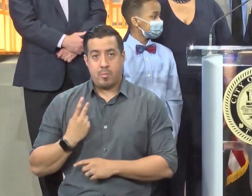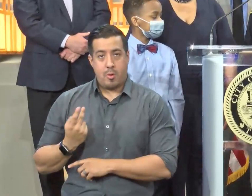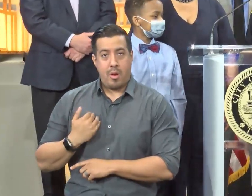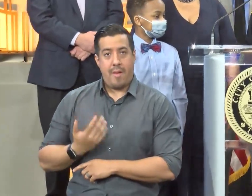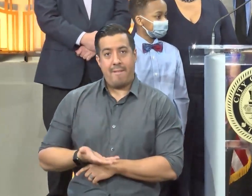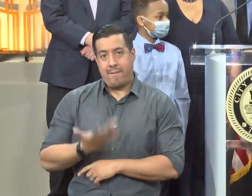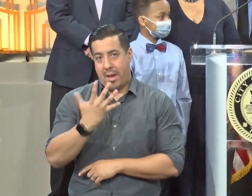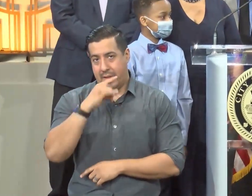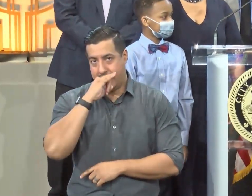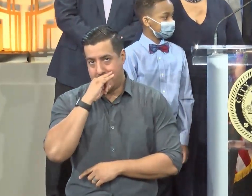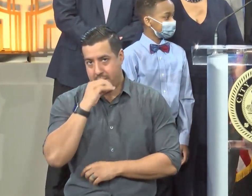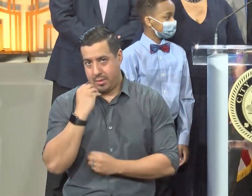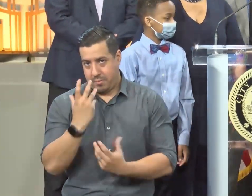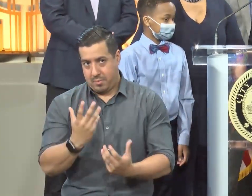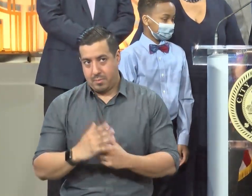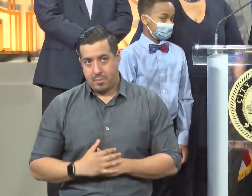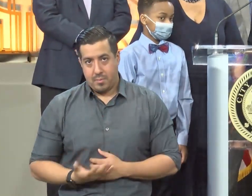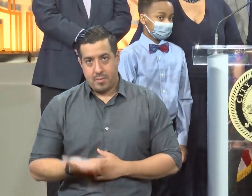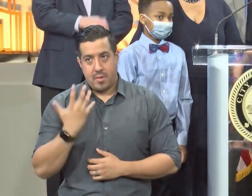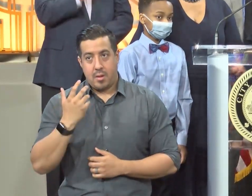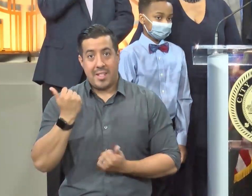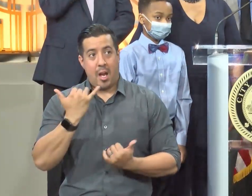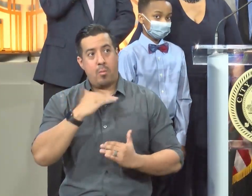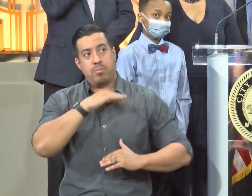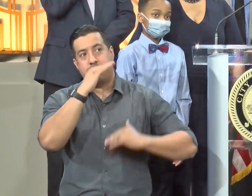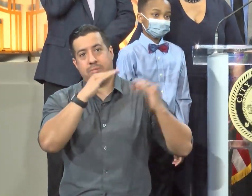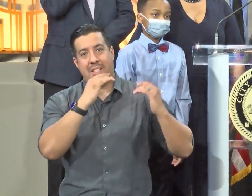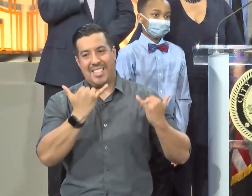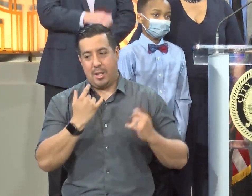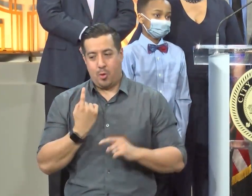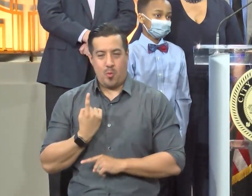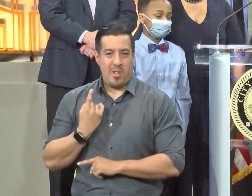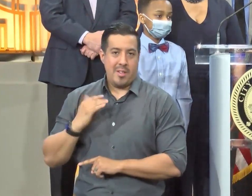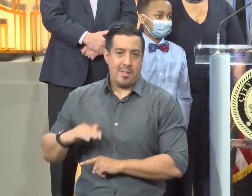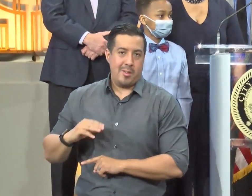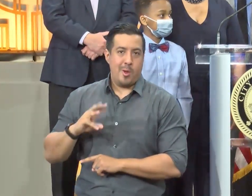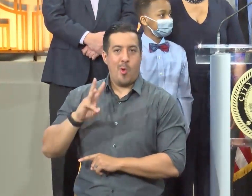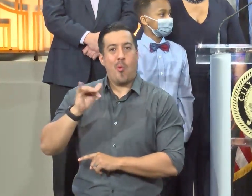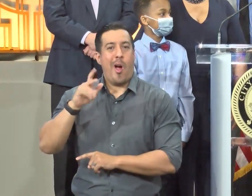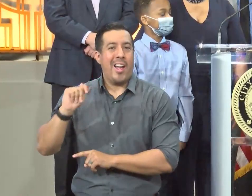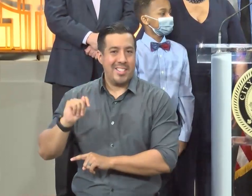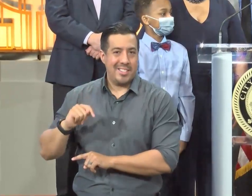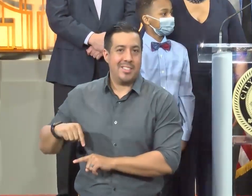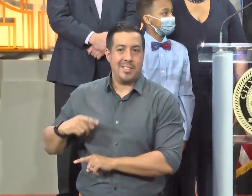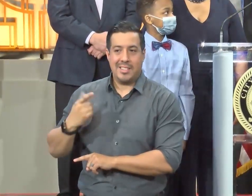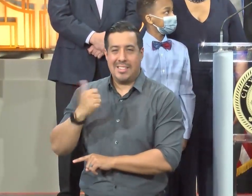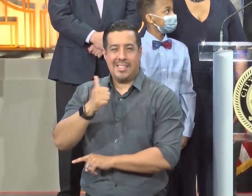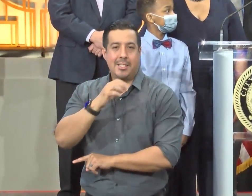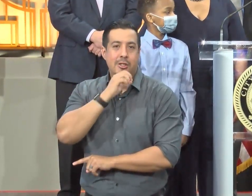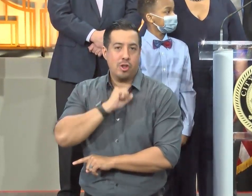got 5 kids. Everybody's grown except my little man. This is Wyatt. He's 10 years old,